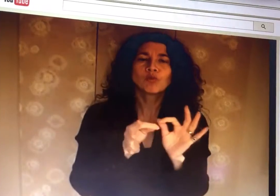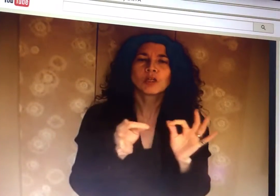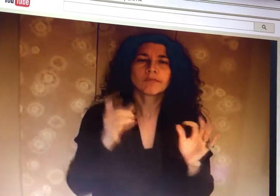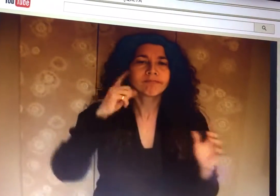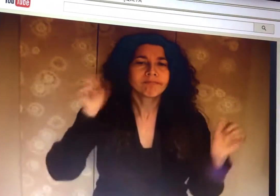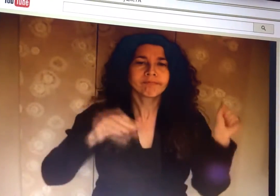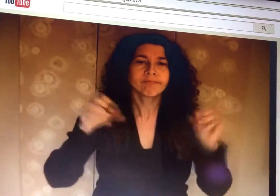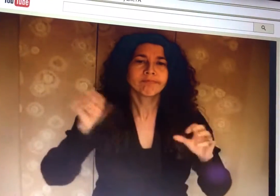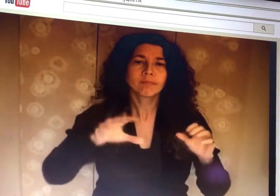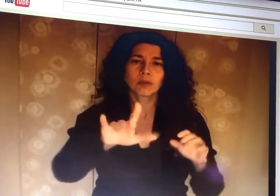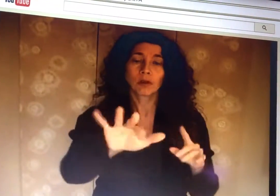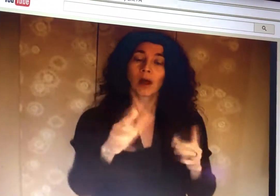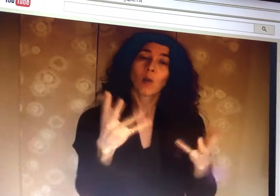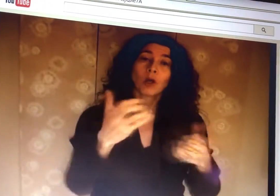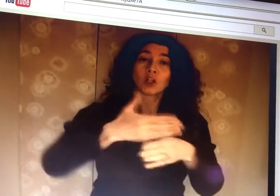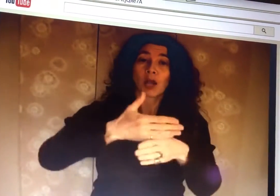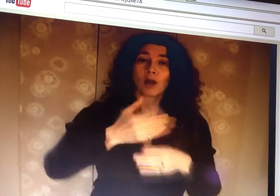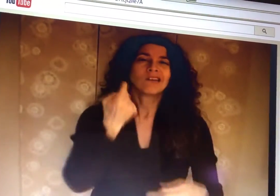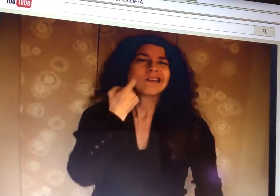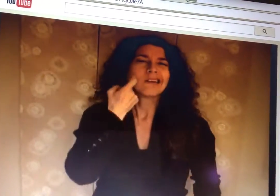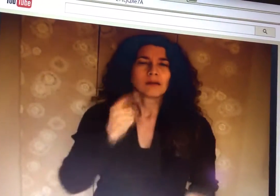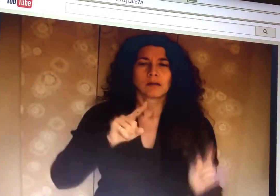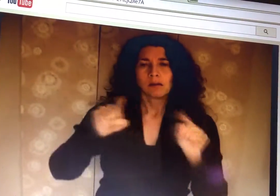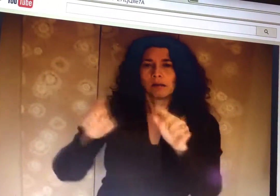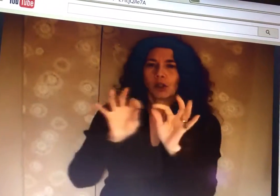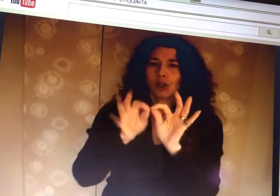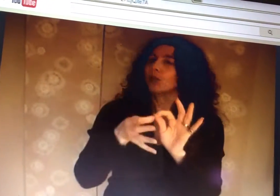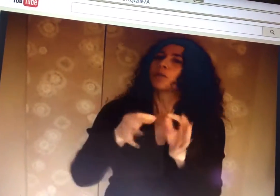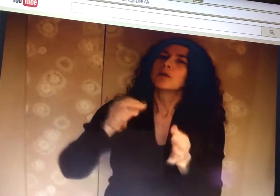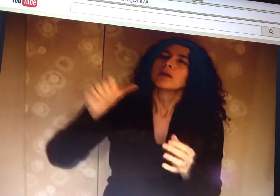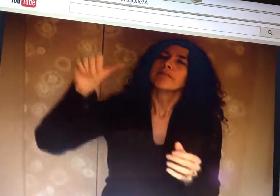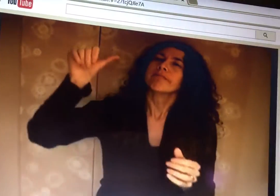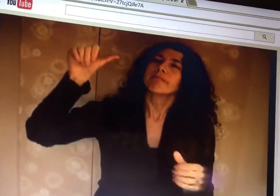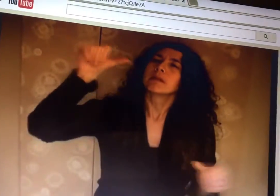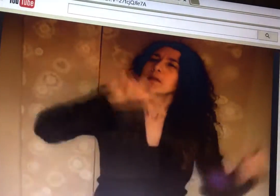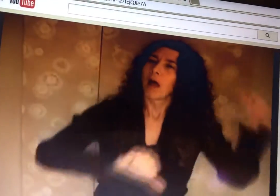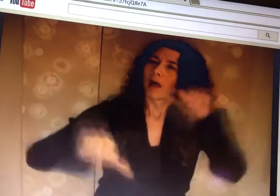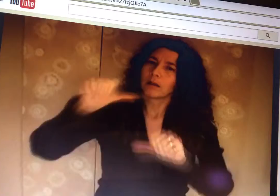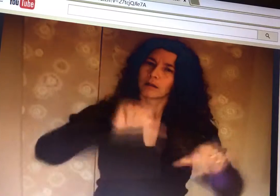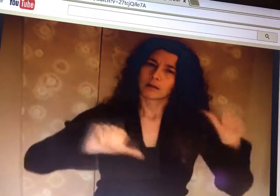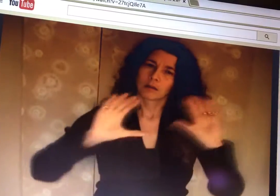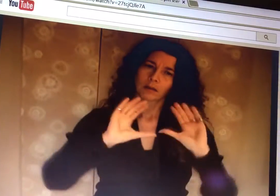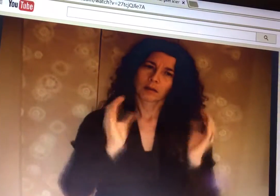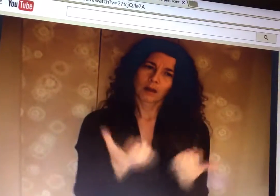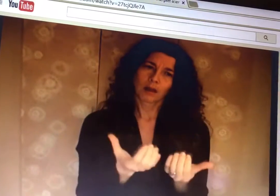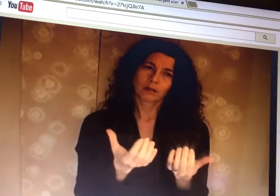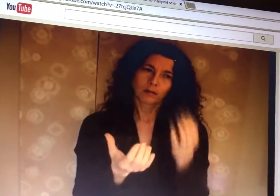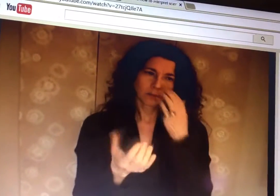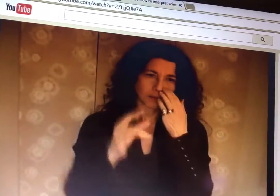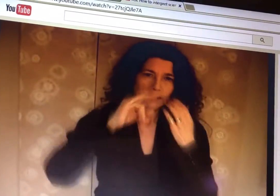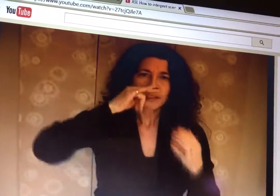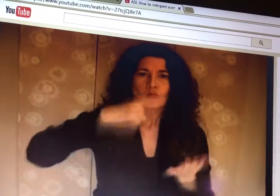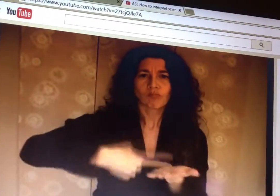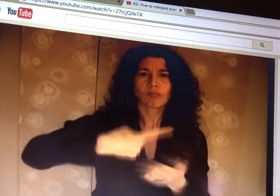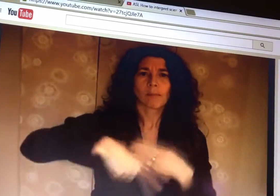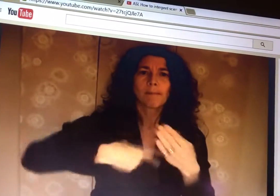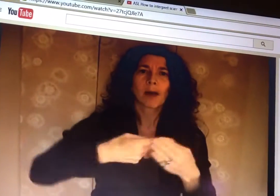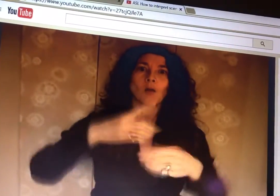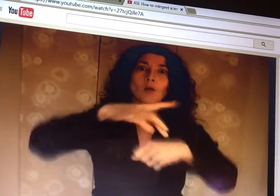in classrooms and give you guys some different hints and tricks to interpret things better. Specifically in